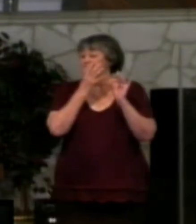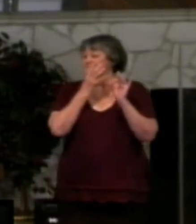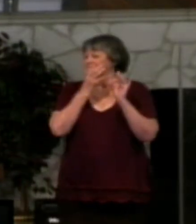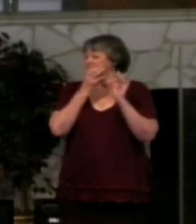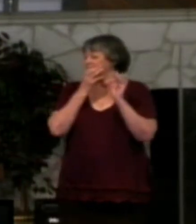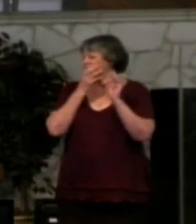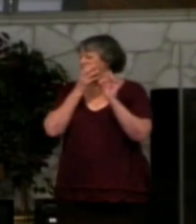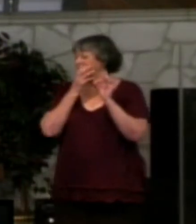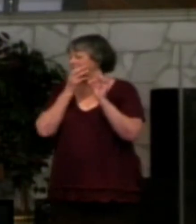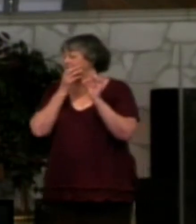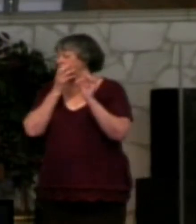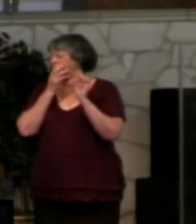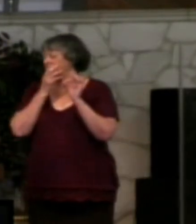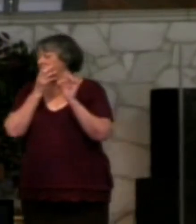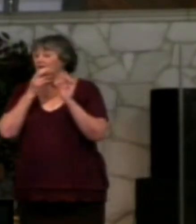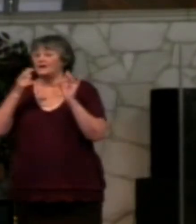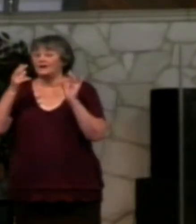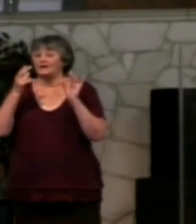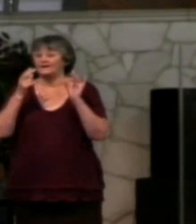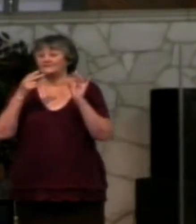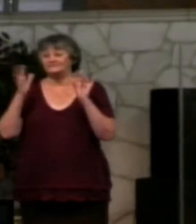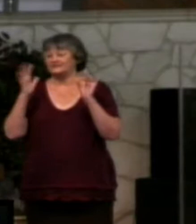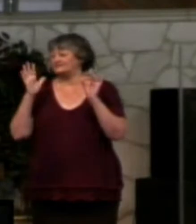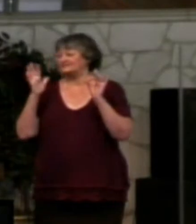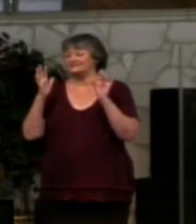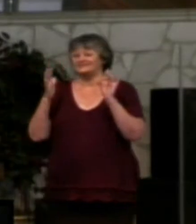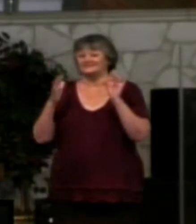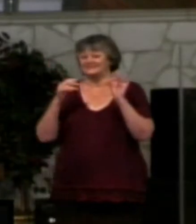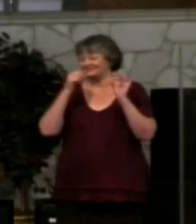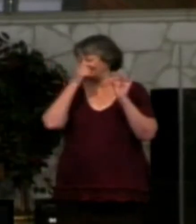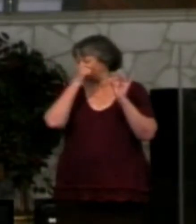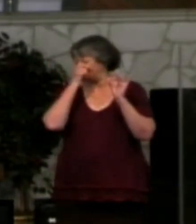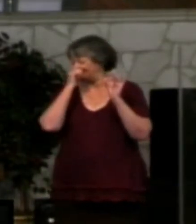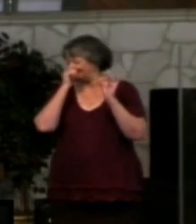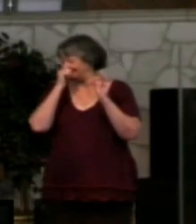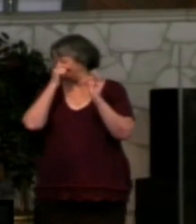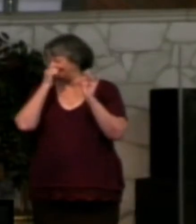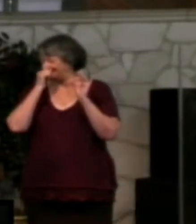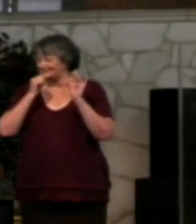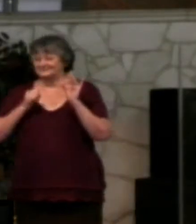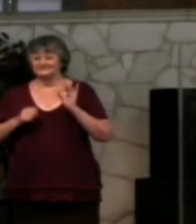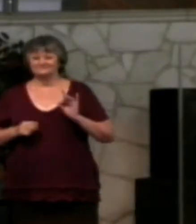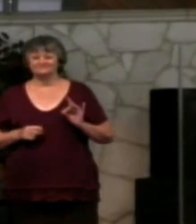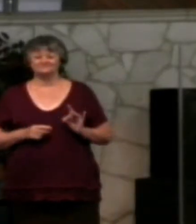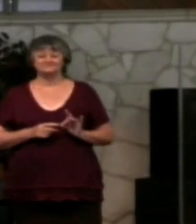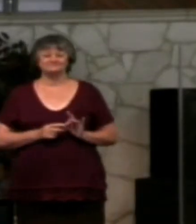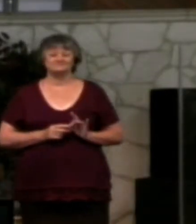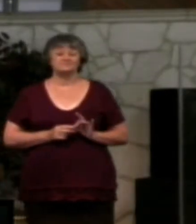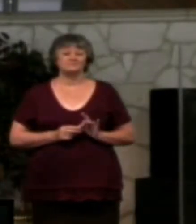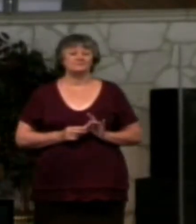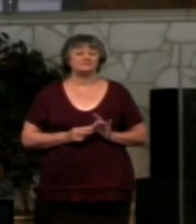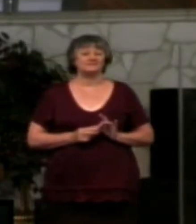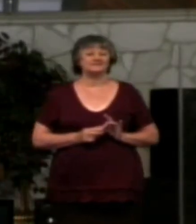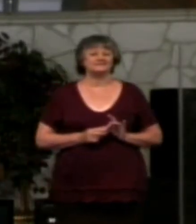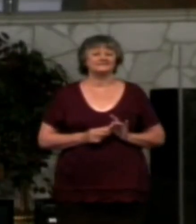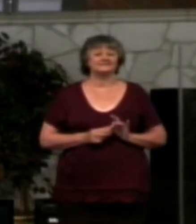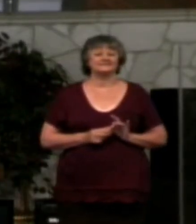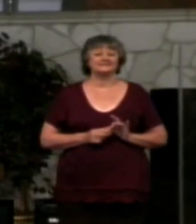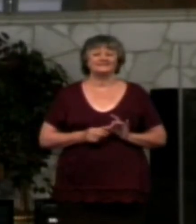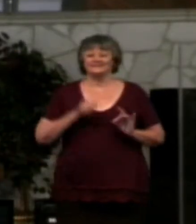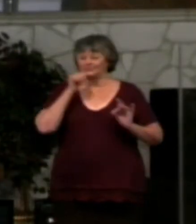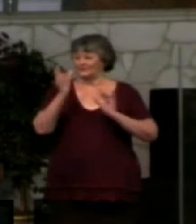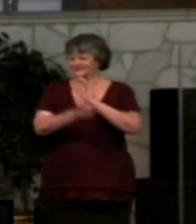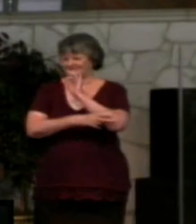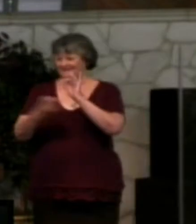Did you say honor your father and mother? Honor your father and mother? Finish that. Oh, I finished that. Do not steal.